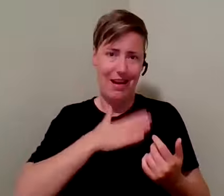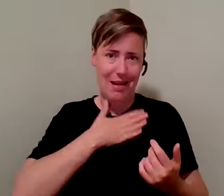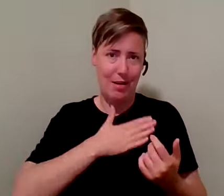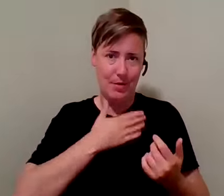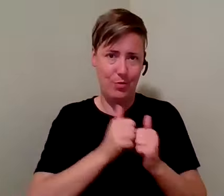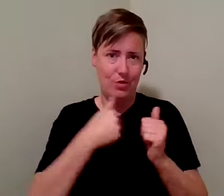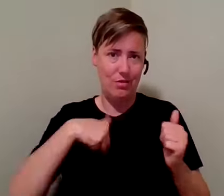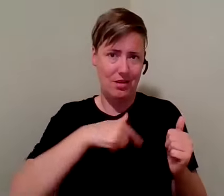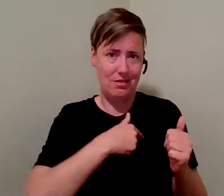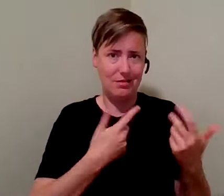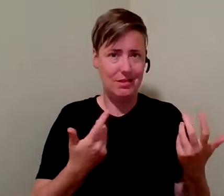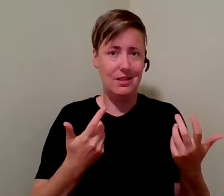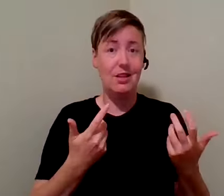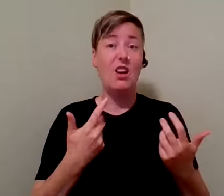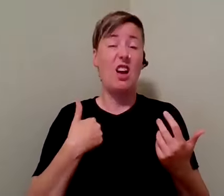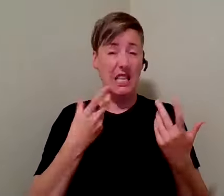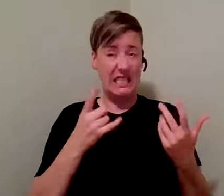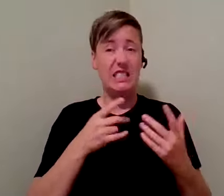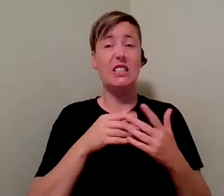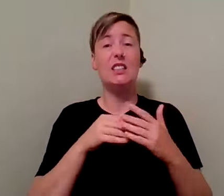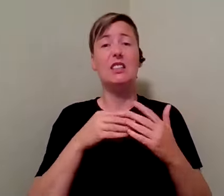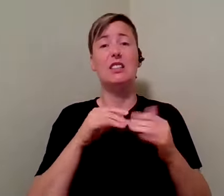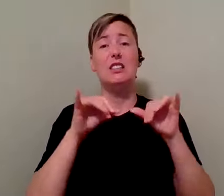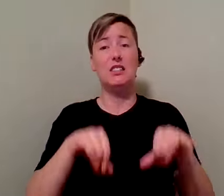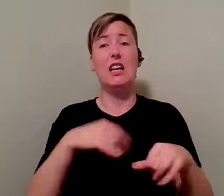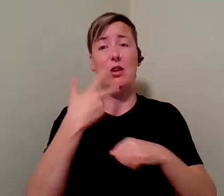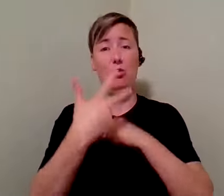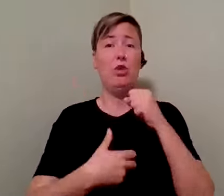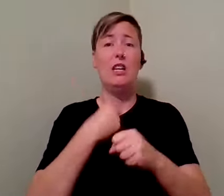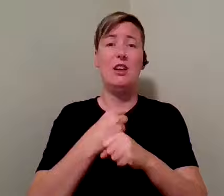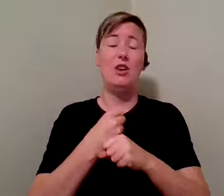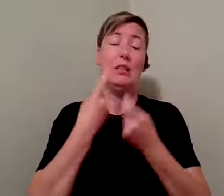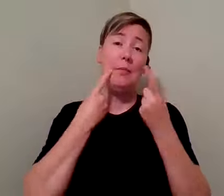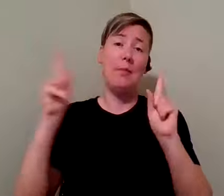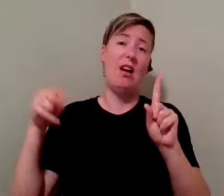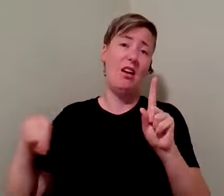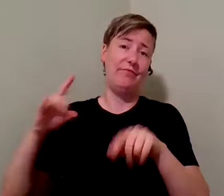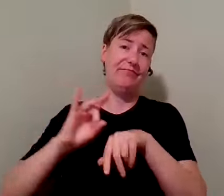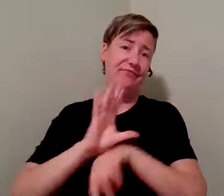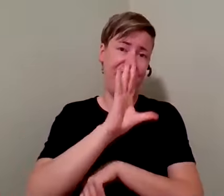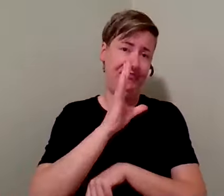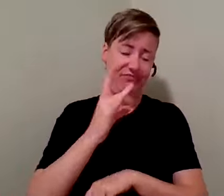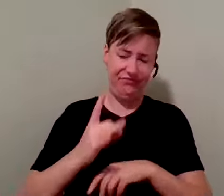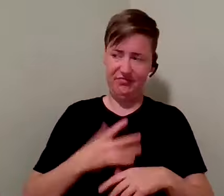spending 3 years in college, they finally kicked me out. And I copped a real resentment.